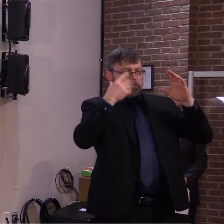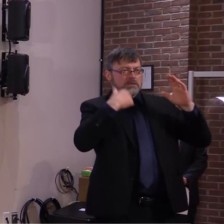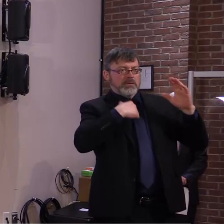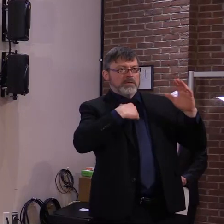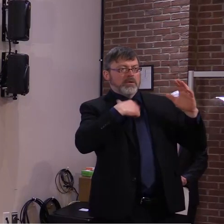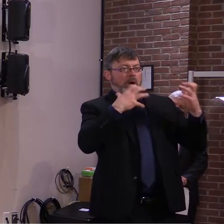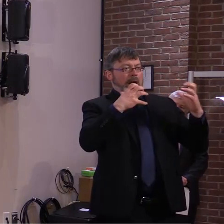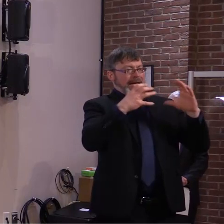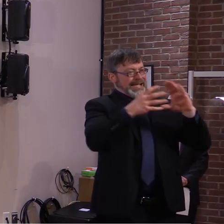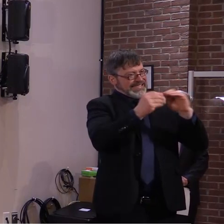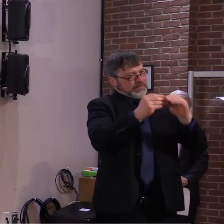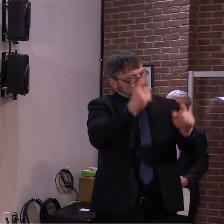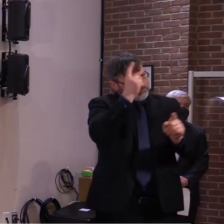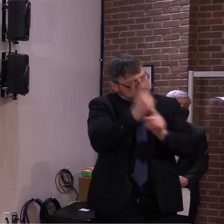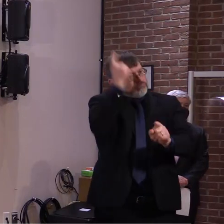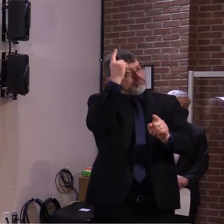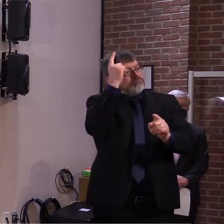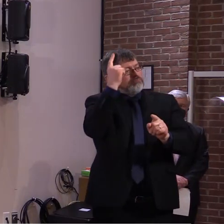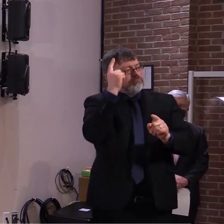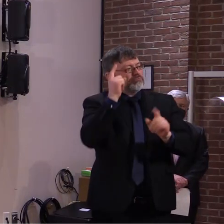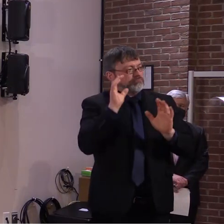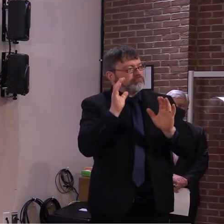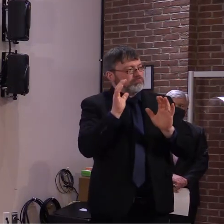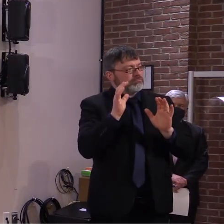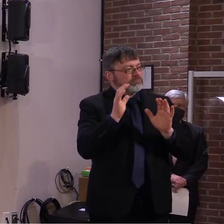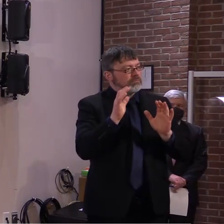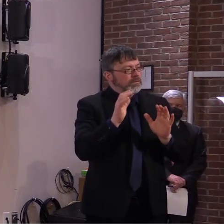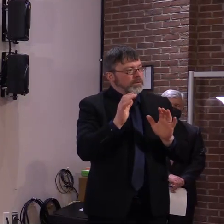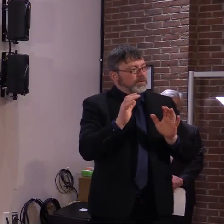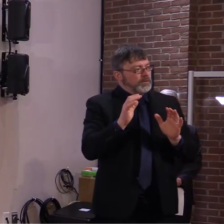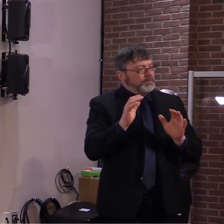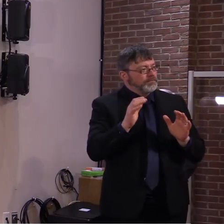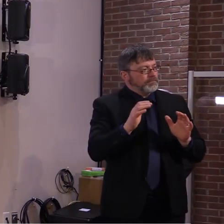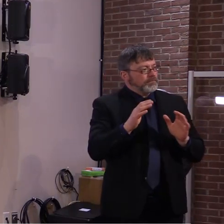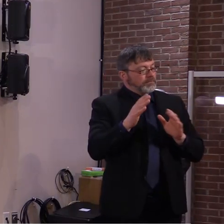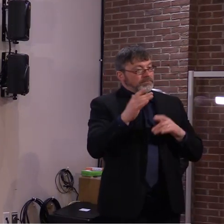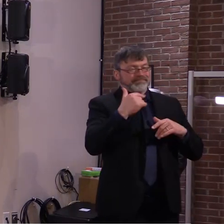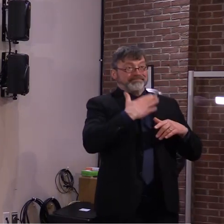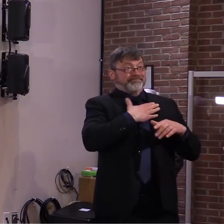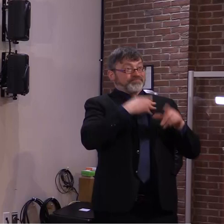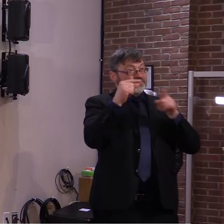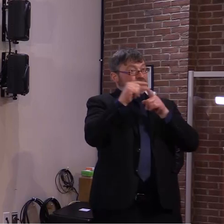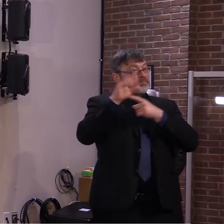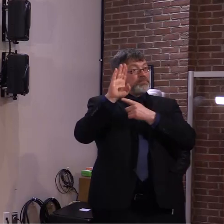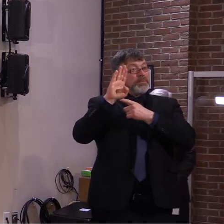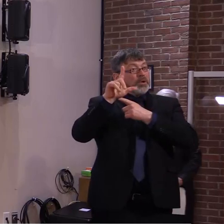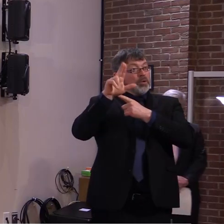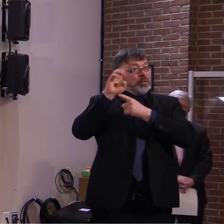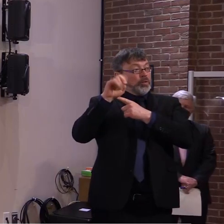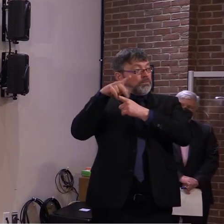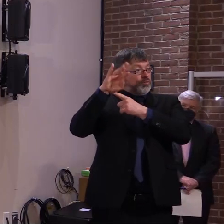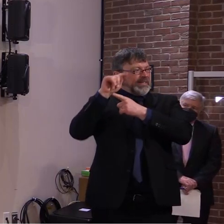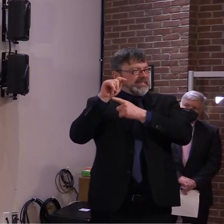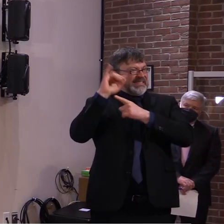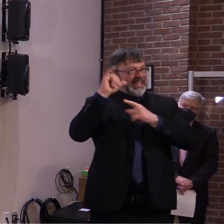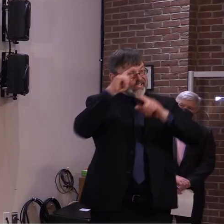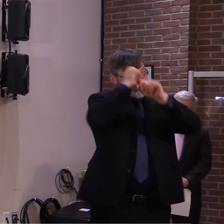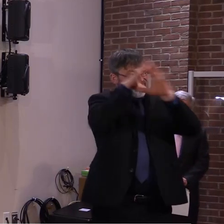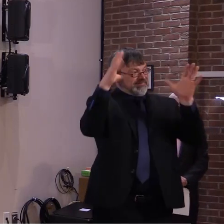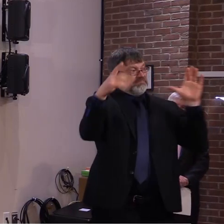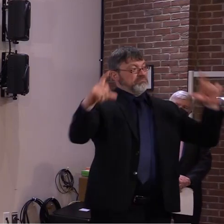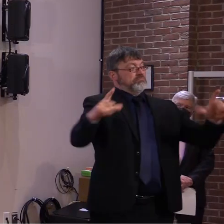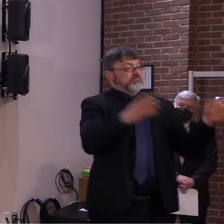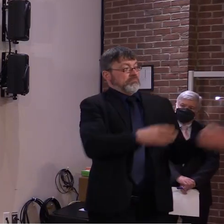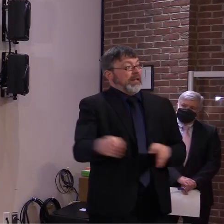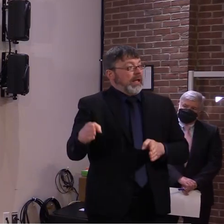blueprint for the next 3 months. And it's going to rely on different benchmarks, milestones, and so forth. So I still feel